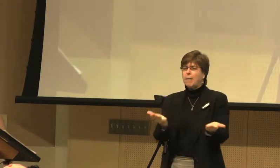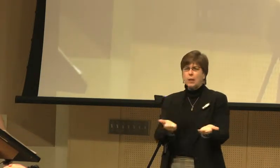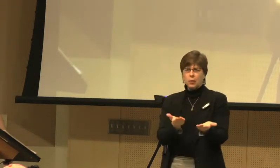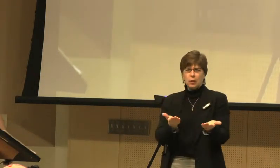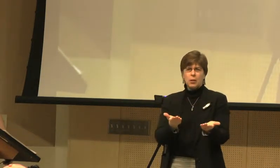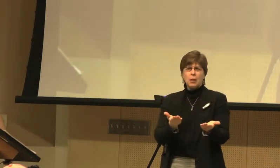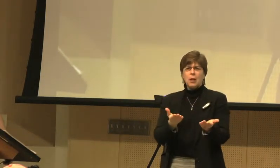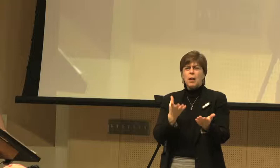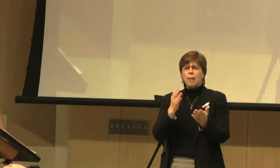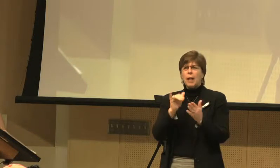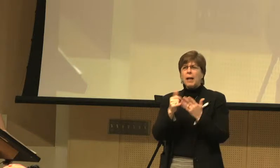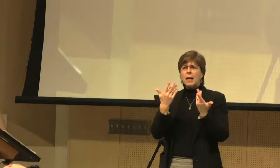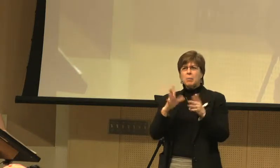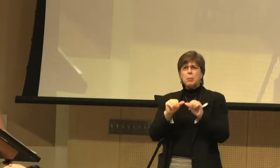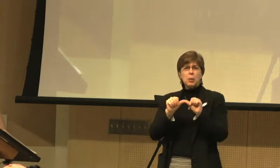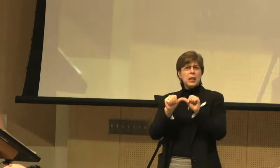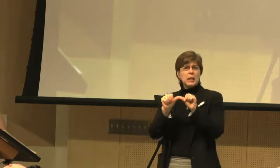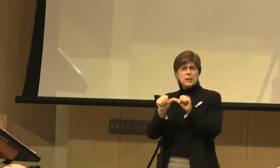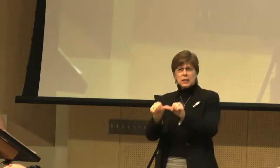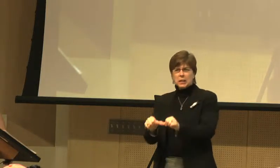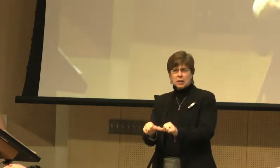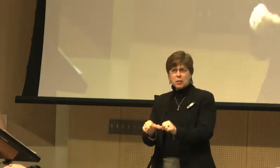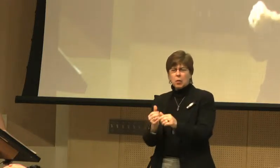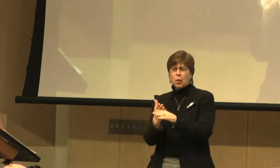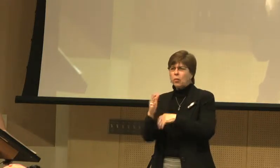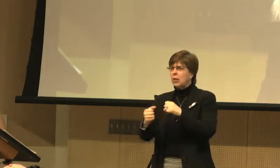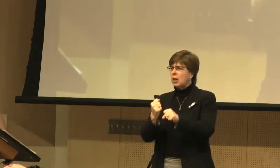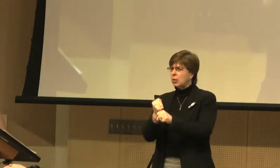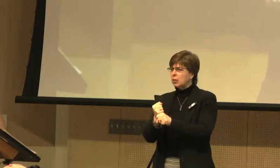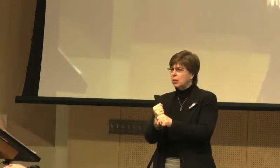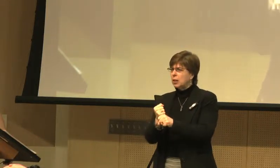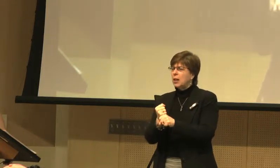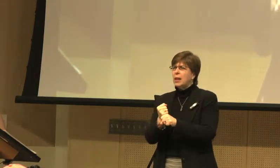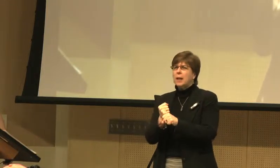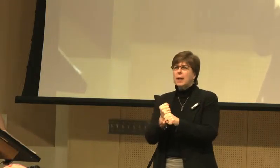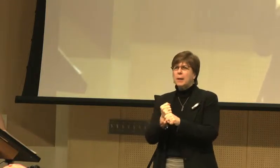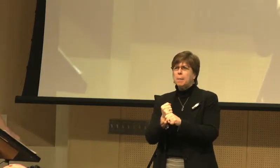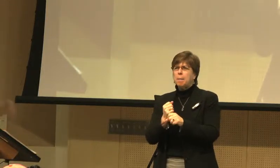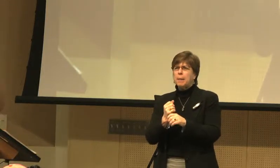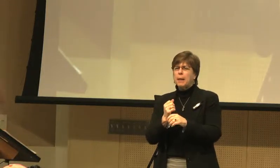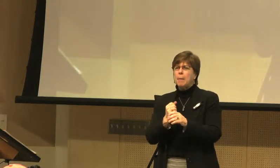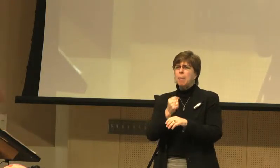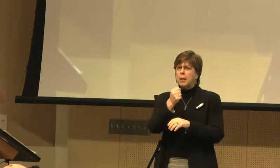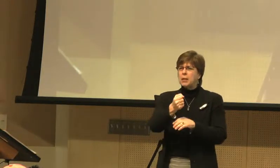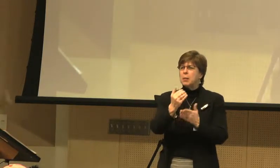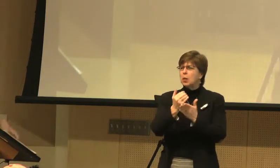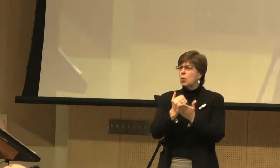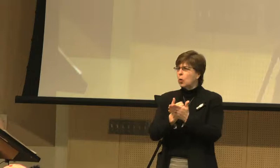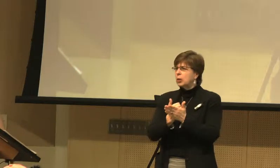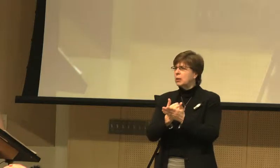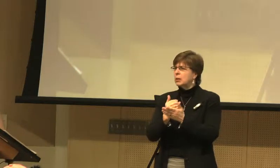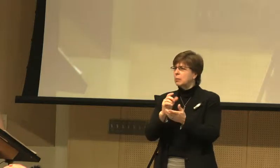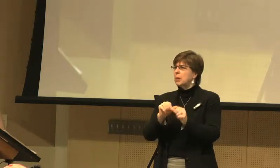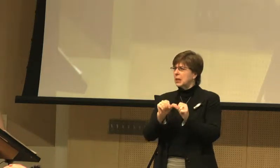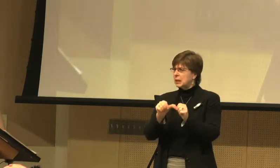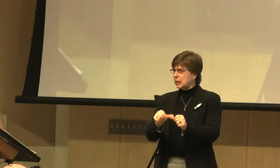year. That has been pretty consistent over the years. The placement into courses has been